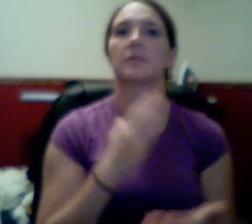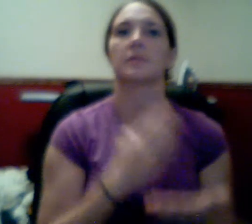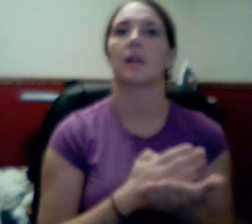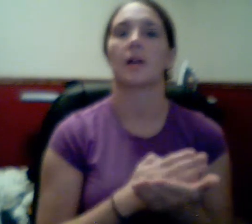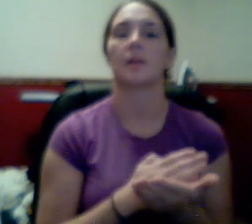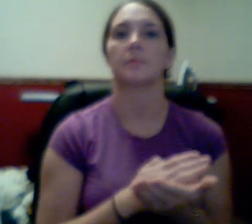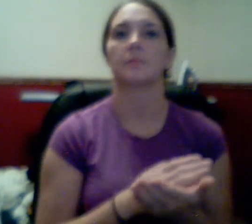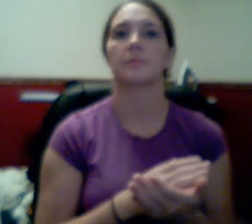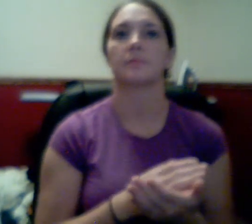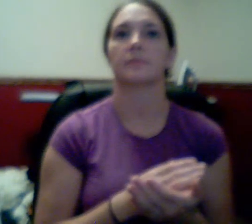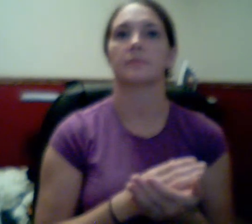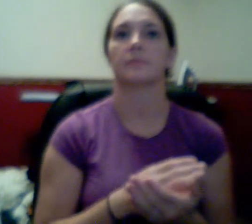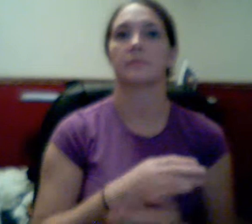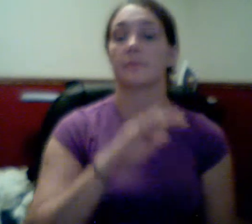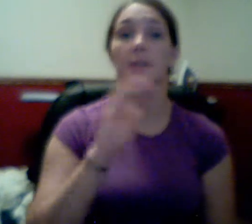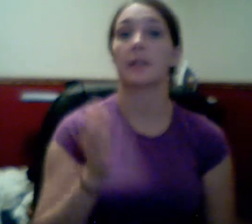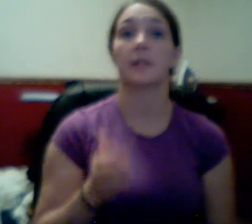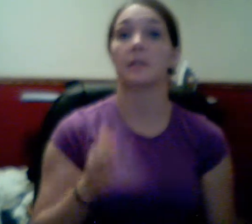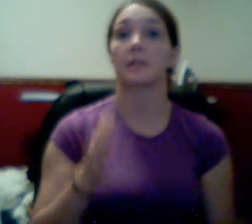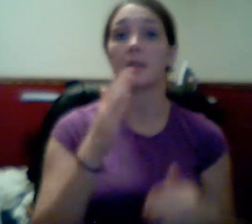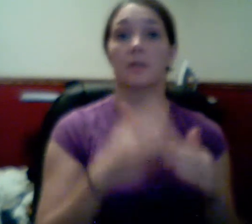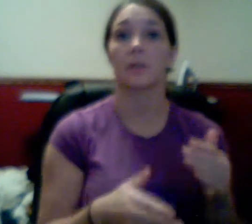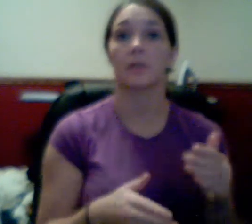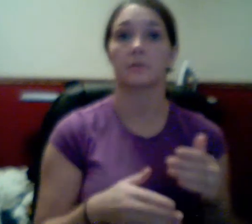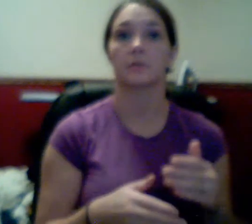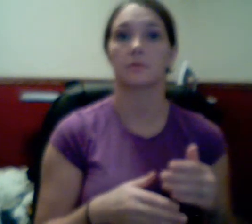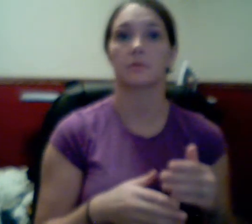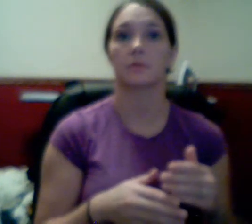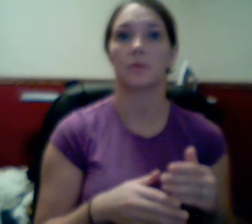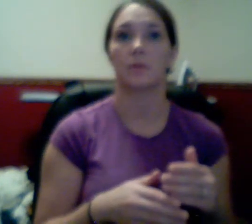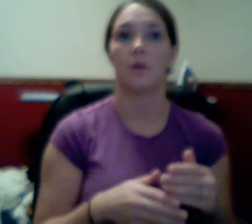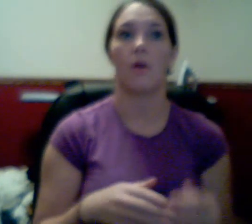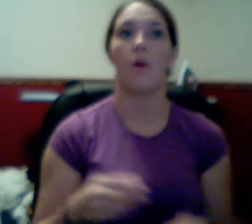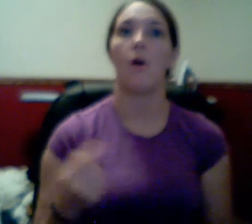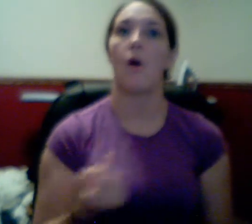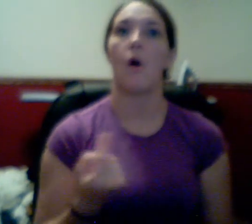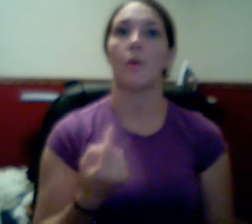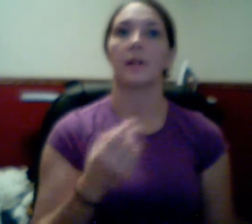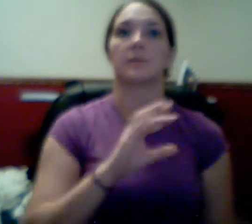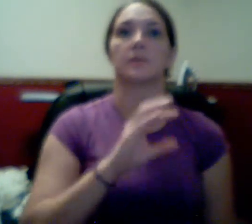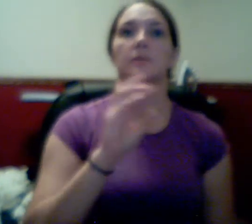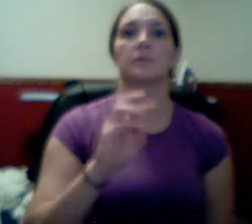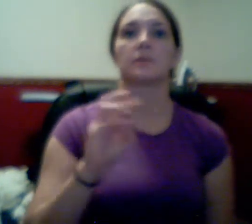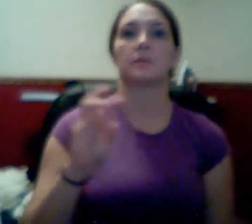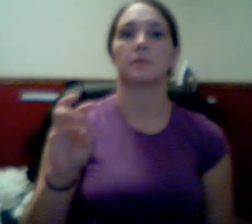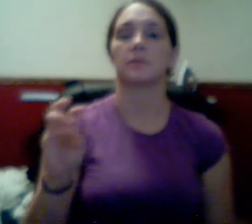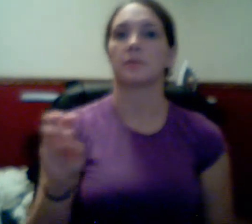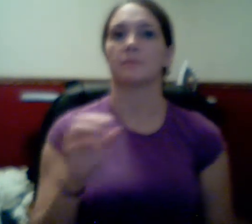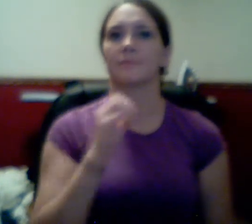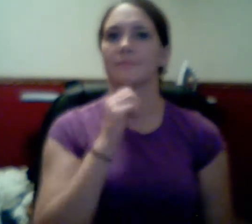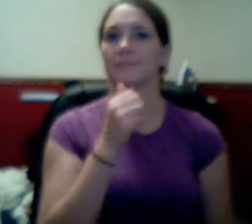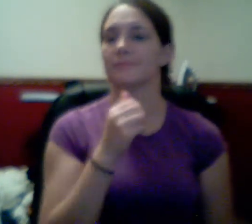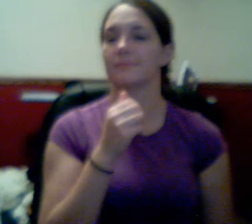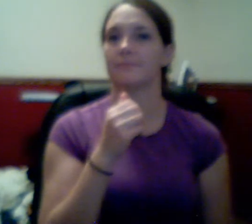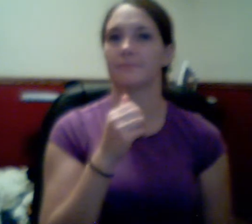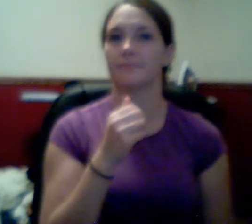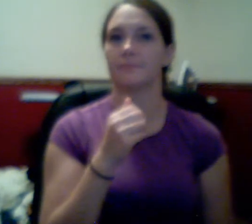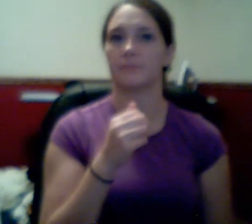never ends. And notice it's always 6, 6, 6, 6. And is that always has to be the case? Has to be exactly just the same number? Well, no. I can have